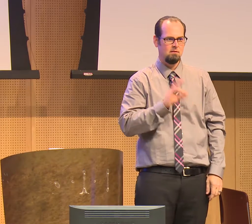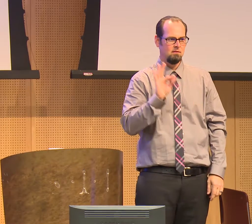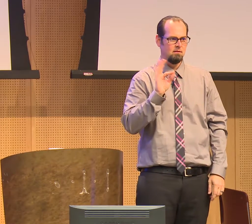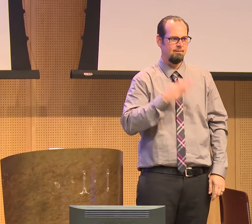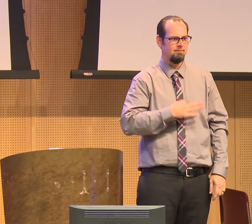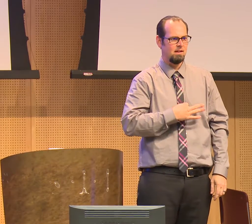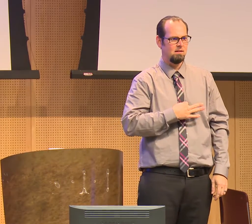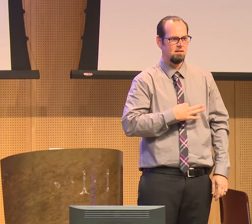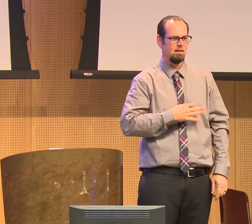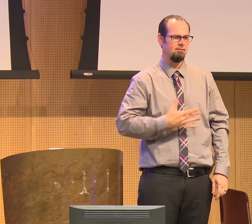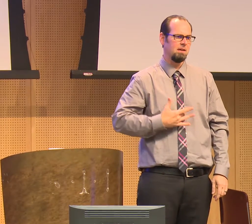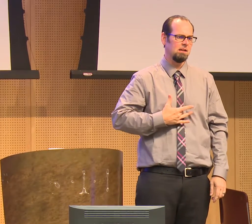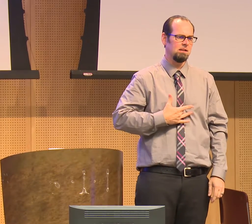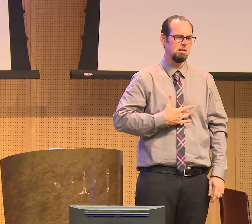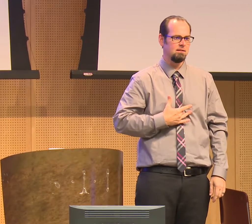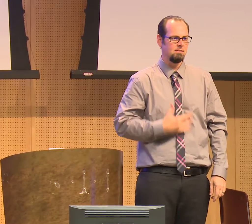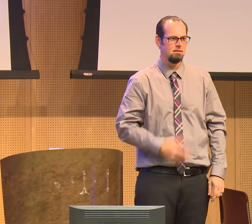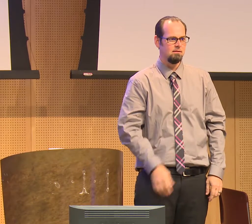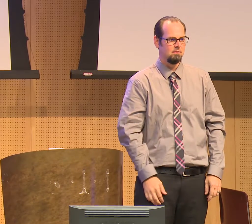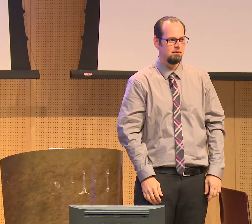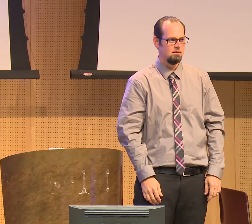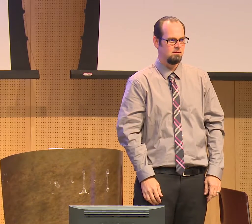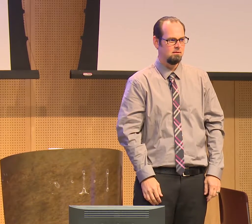Or fine with the letter F on chest.